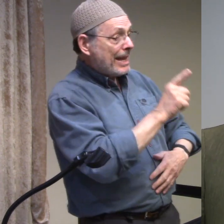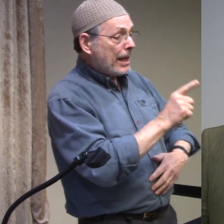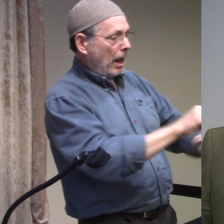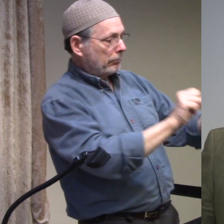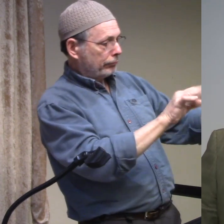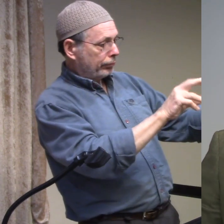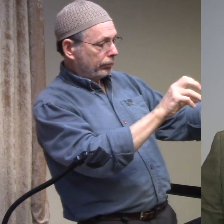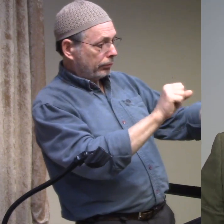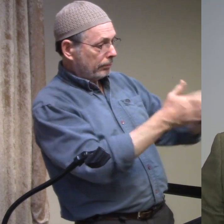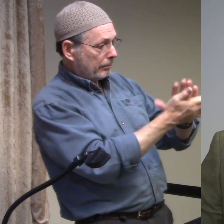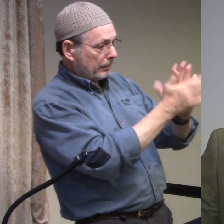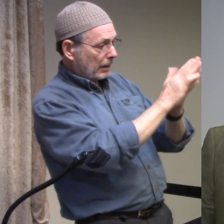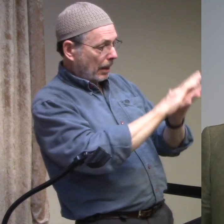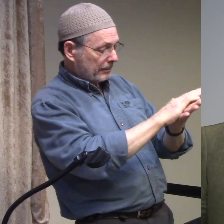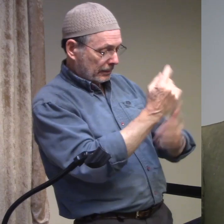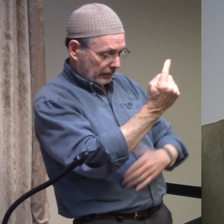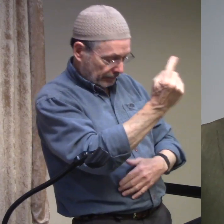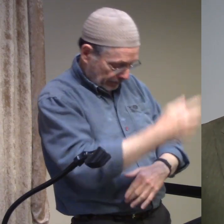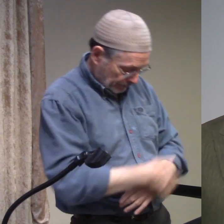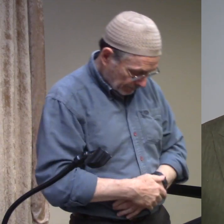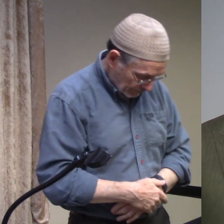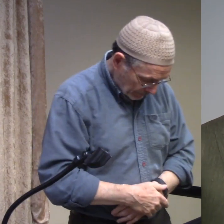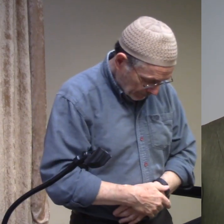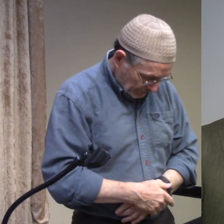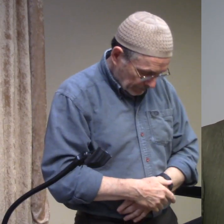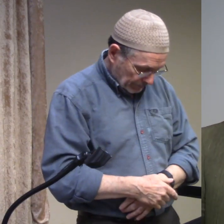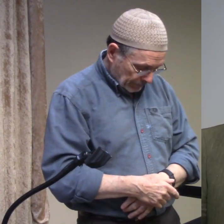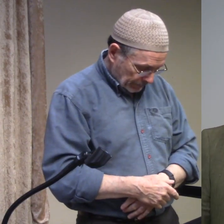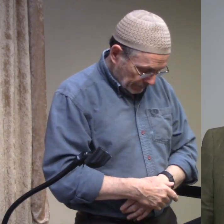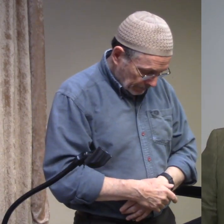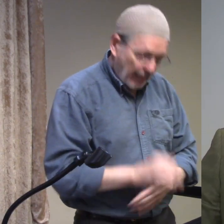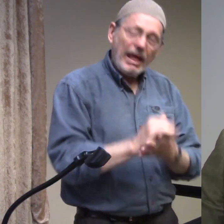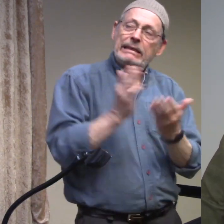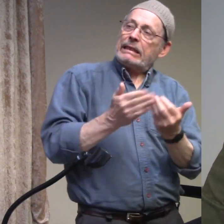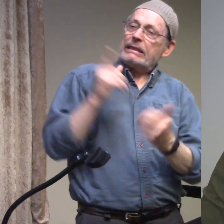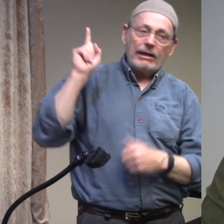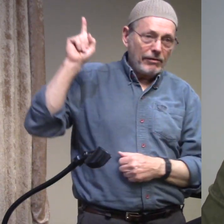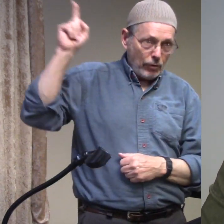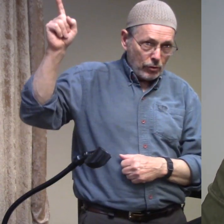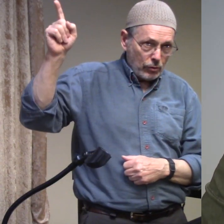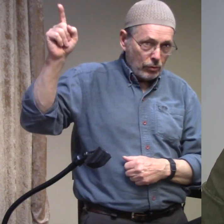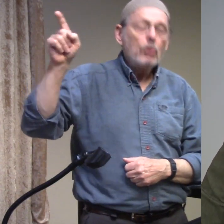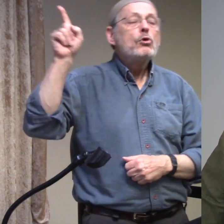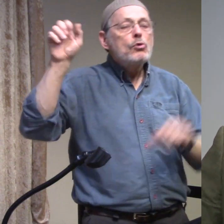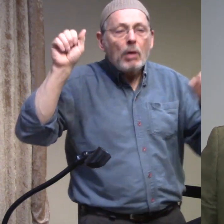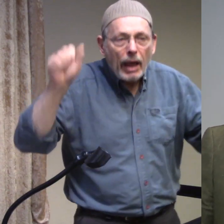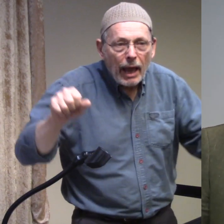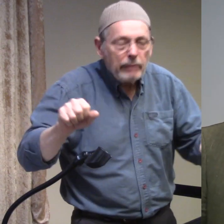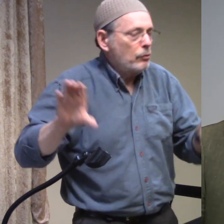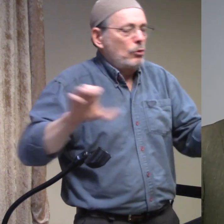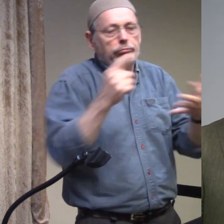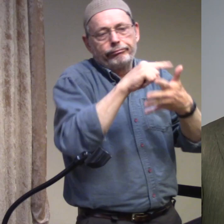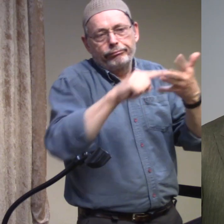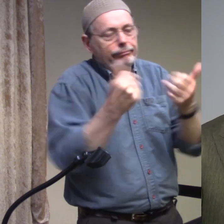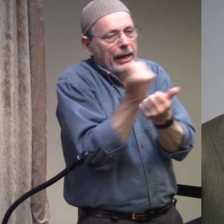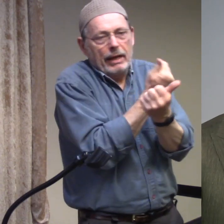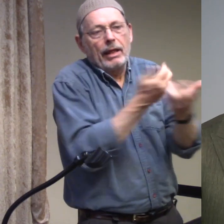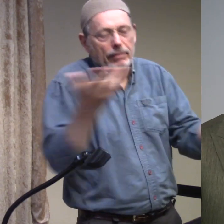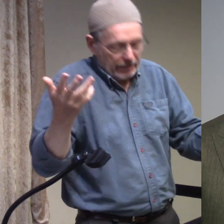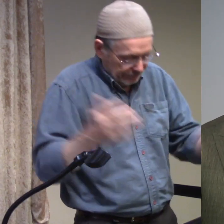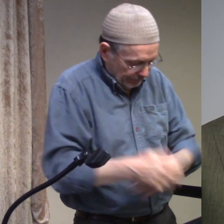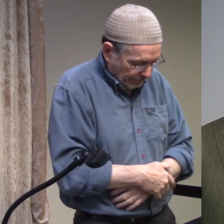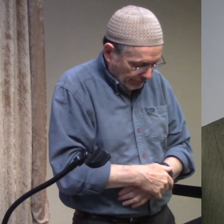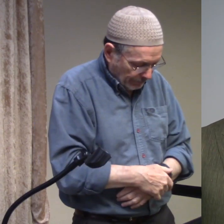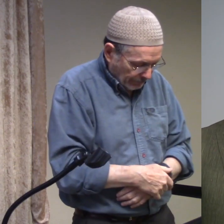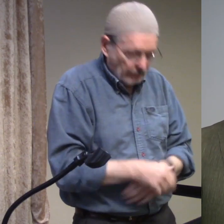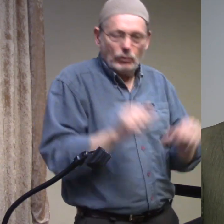Ya Allah, wa ma thalika ala Allahi bi aziz. And that's easy for you, and capable. You are capable of it. Ala kulli shay'in qadir.